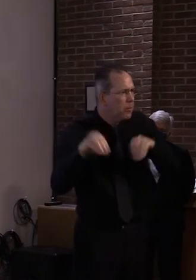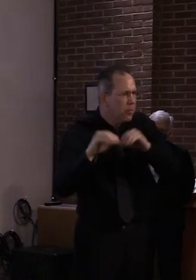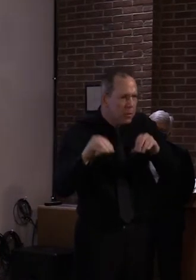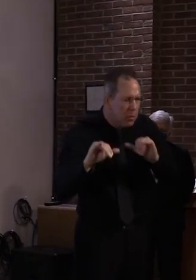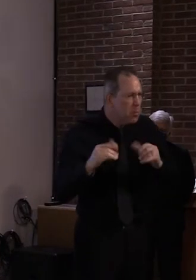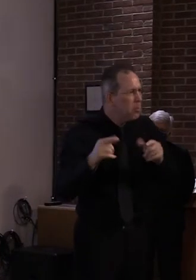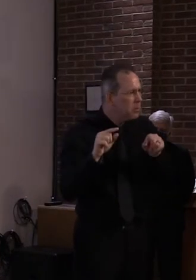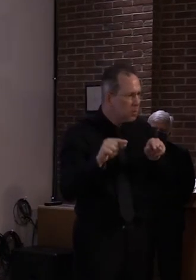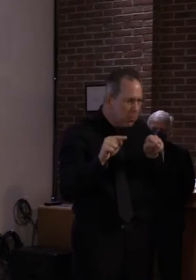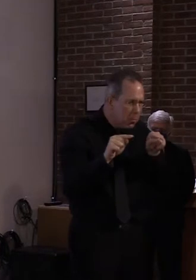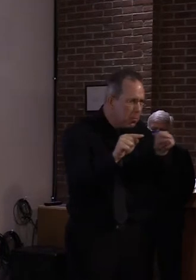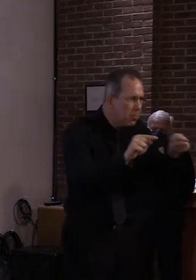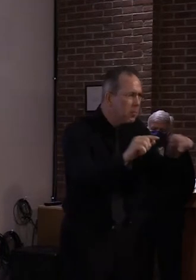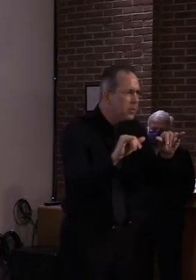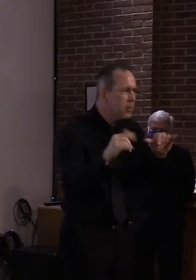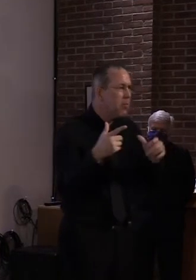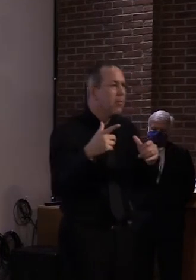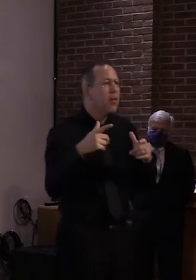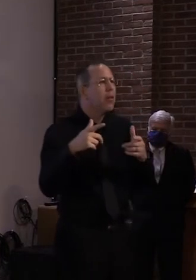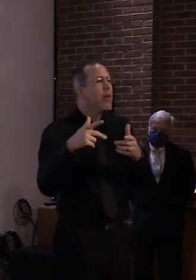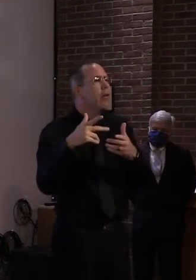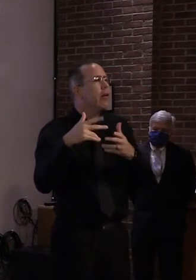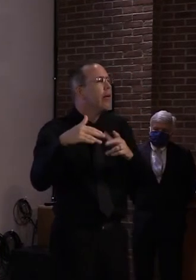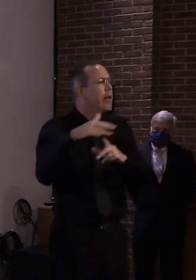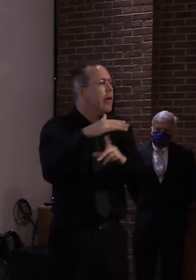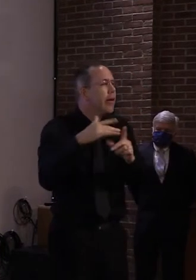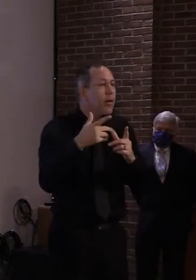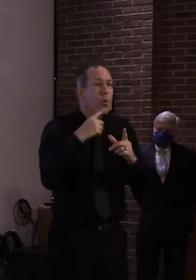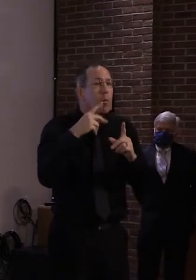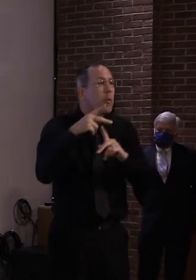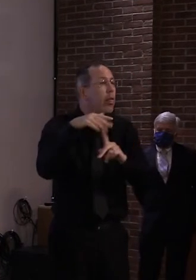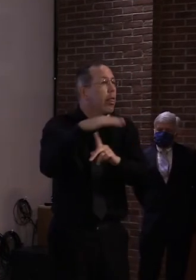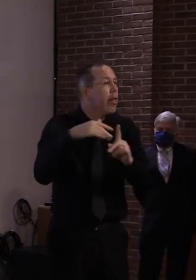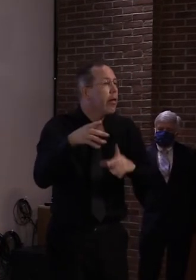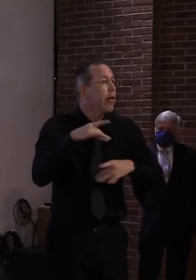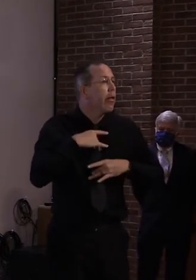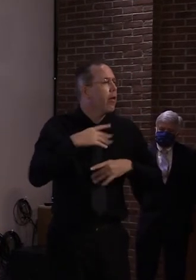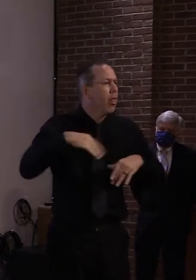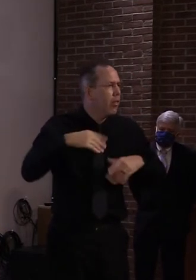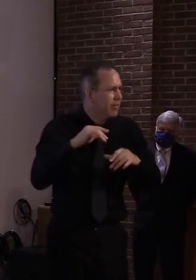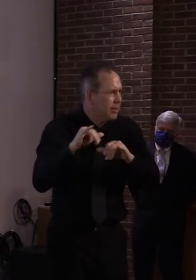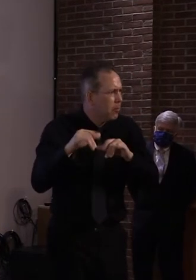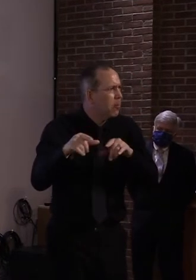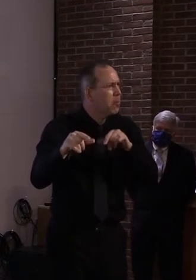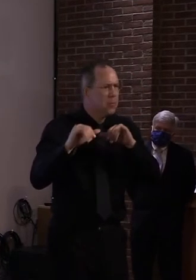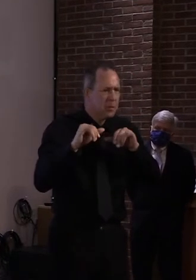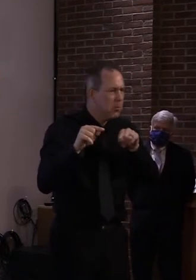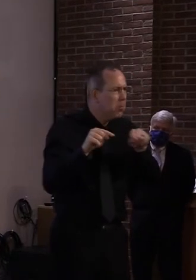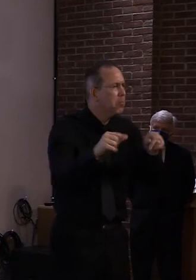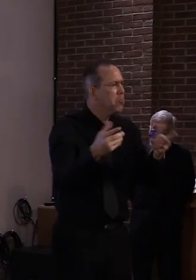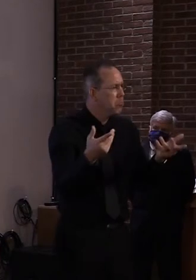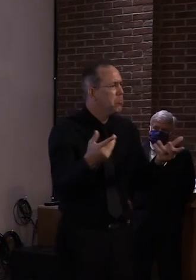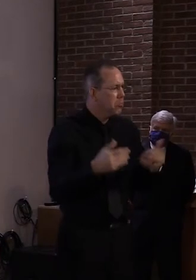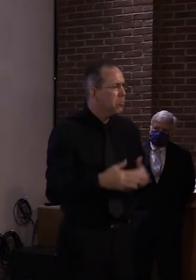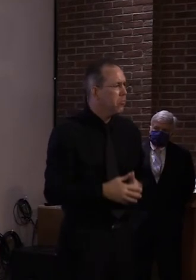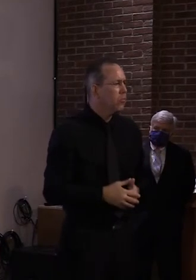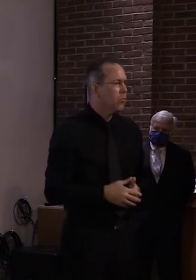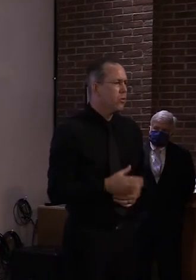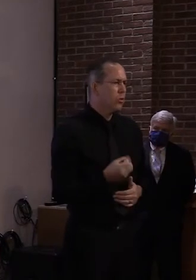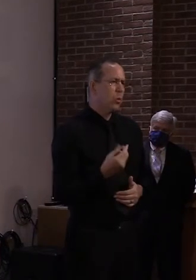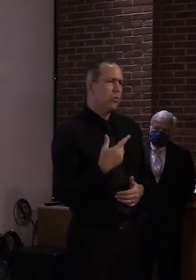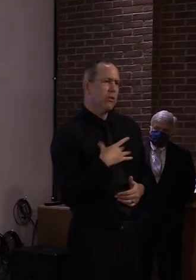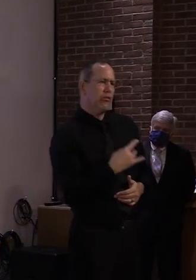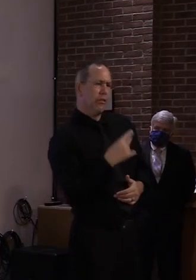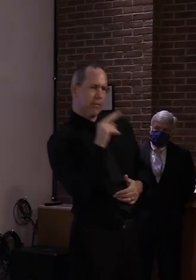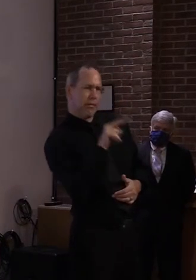virus. As they start to reopen their economy, these outbreaks are just sort of bound to happen. But again, the important thing is to make sure that contact